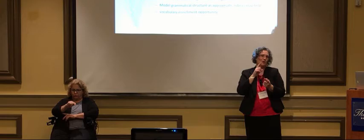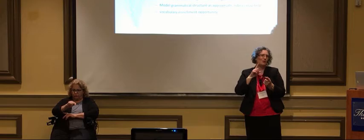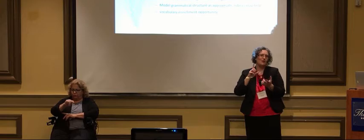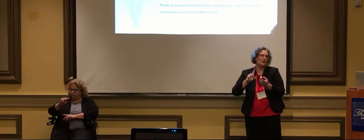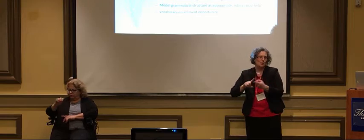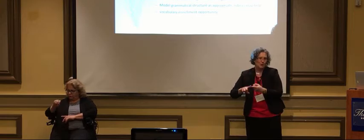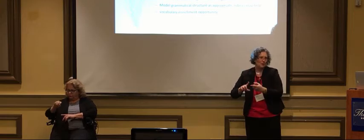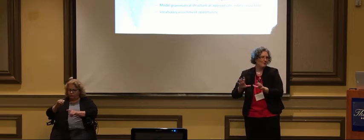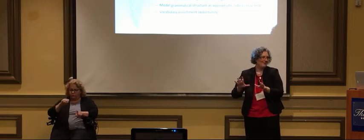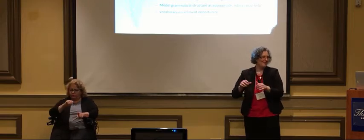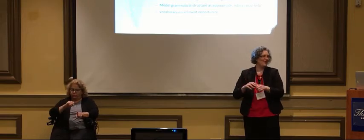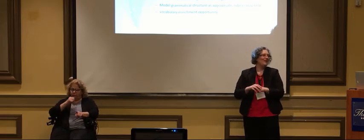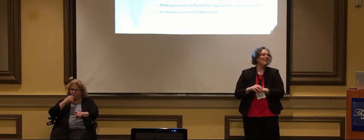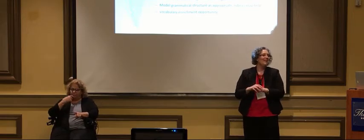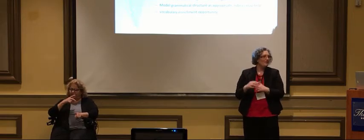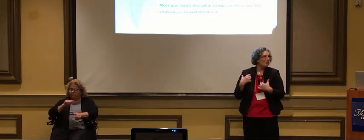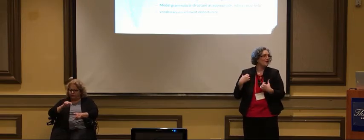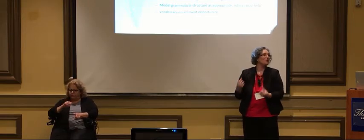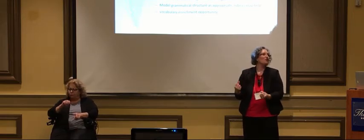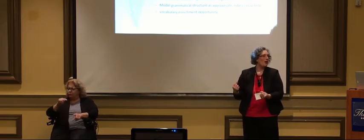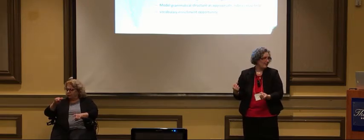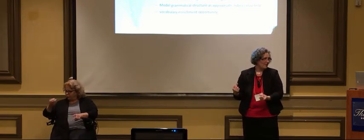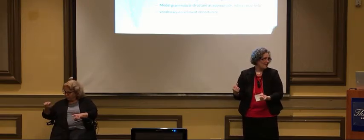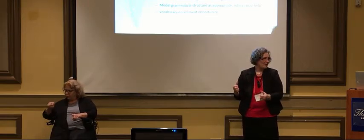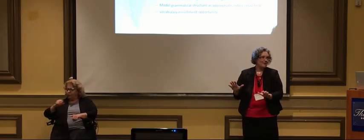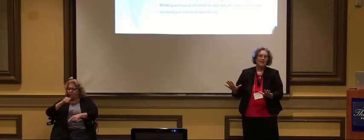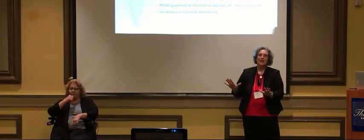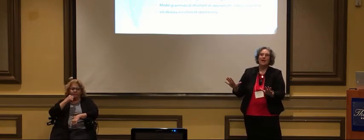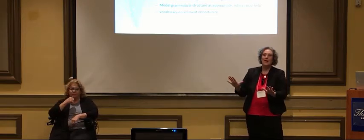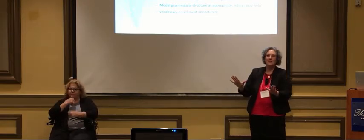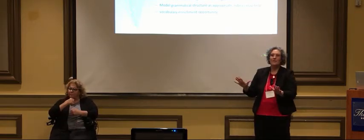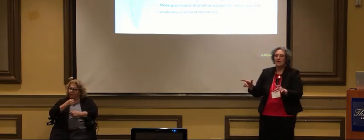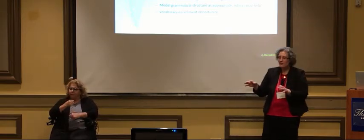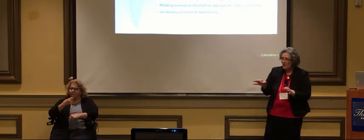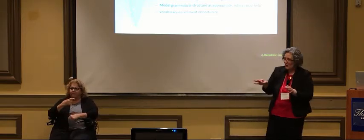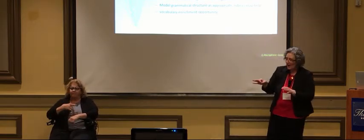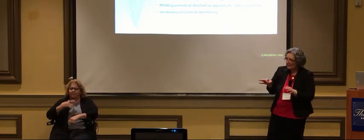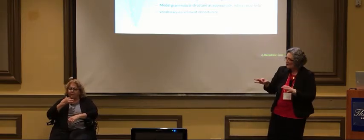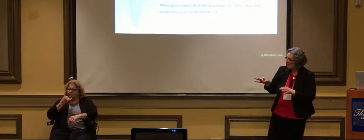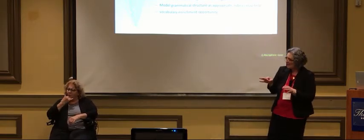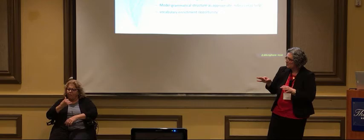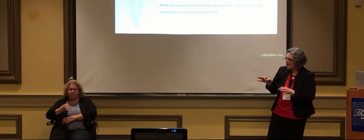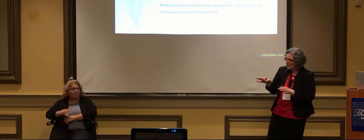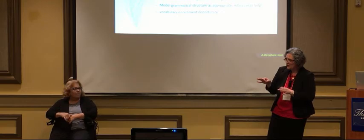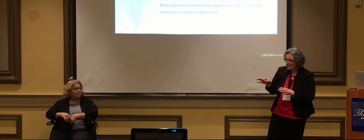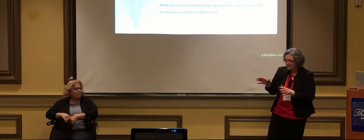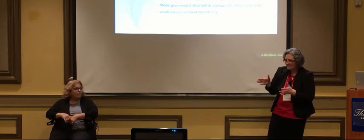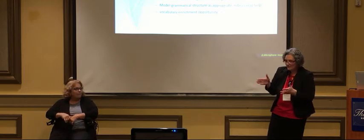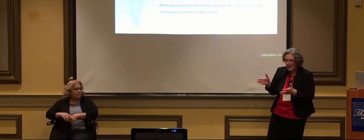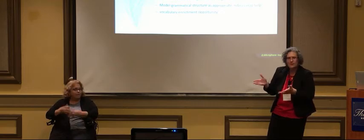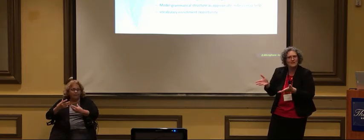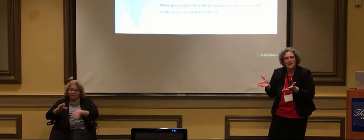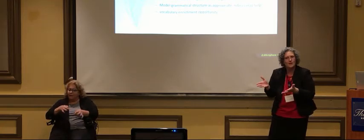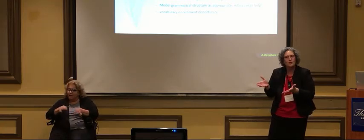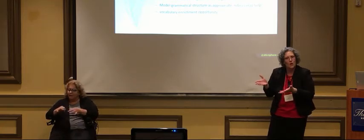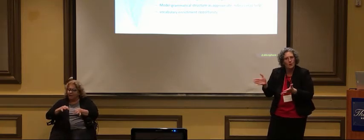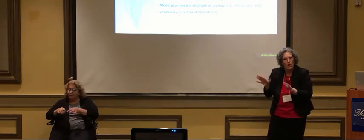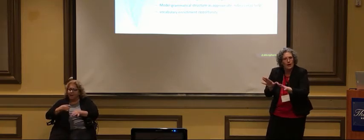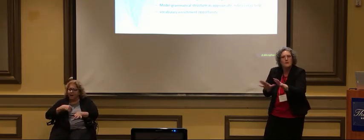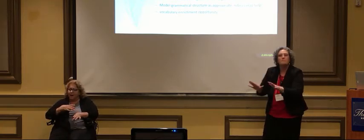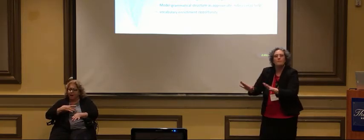that's wrong. You don't say choo-choo. He felt very strongly about it. Enough, even though after explanation, I was